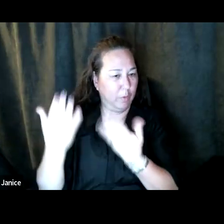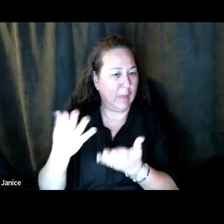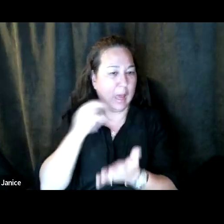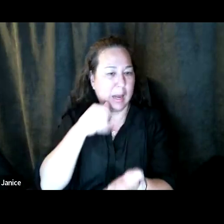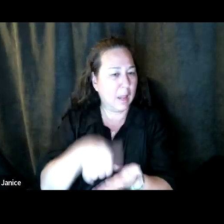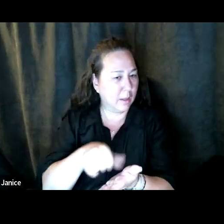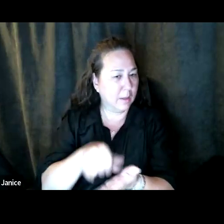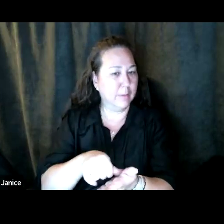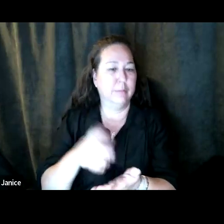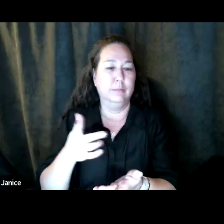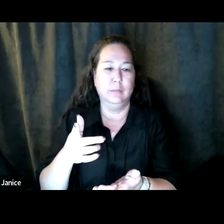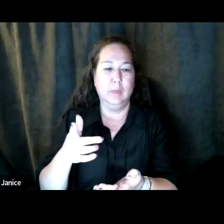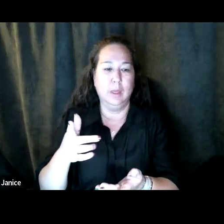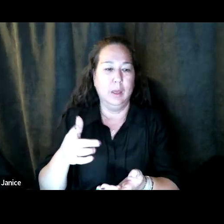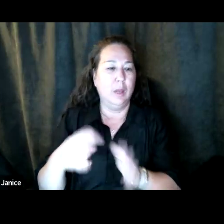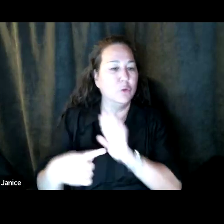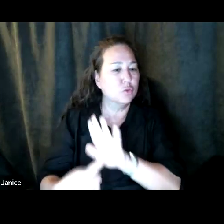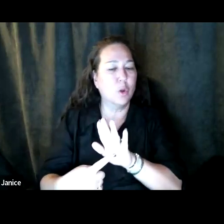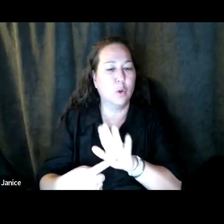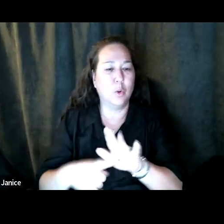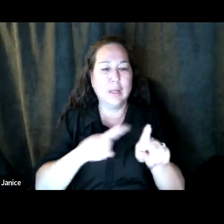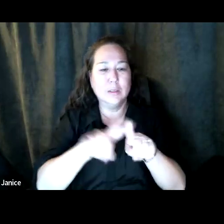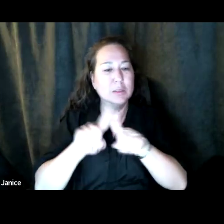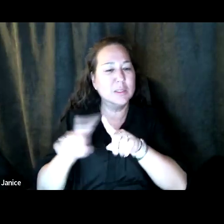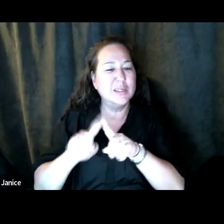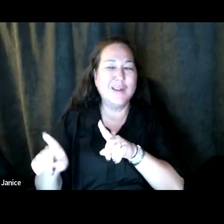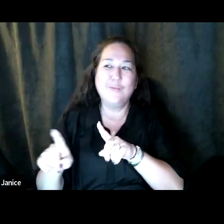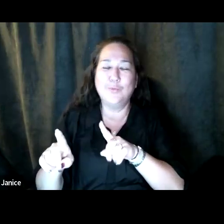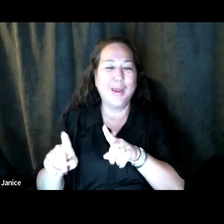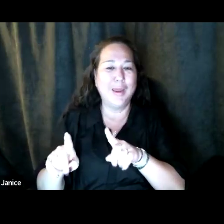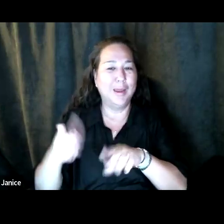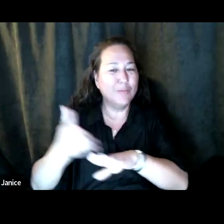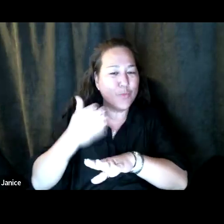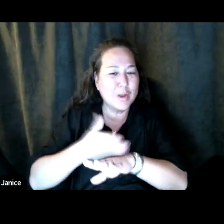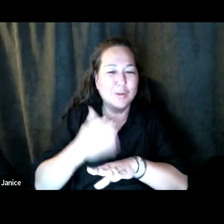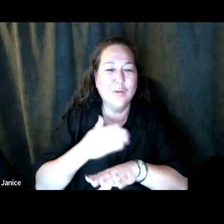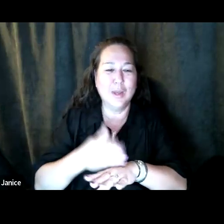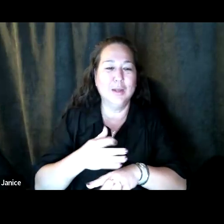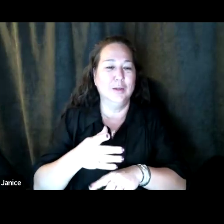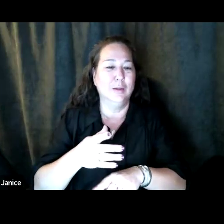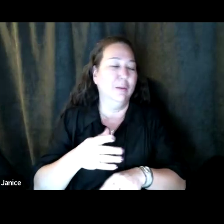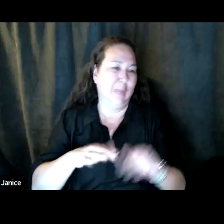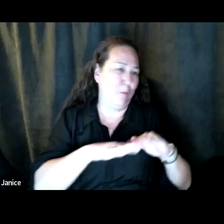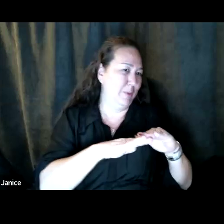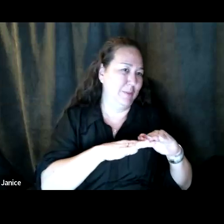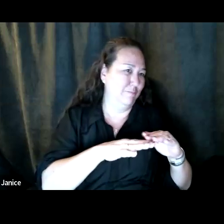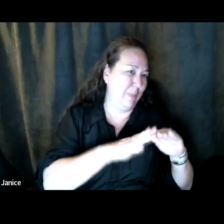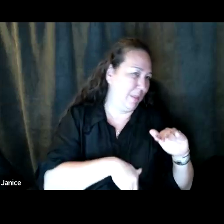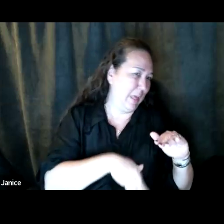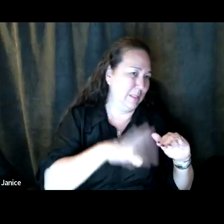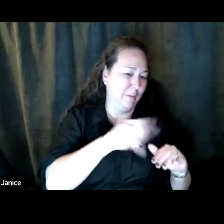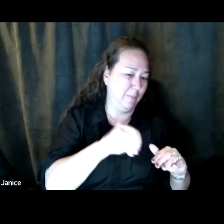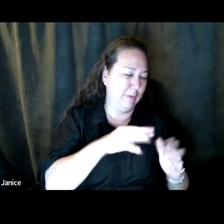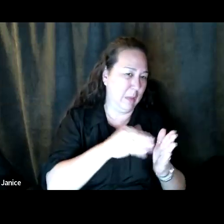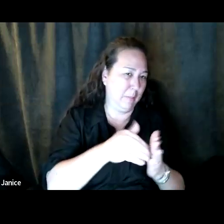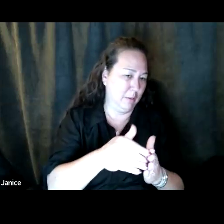amazing public renovations of other stadiums that were able to be done for well under $50 million. It's